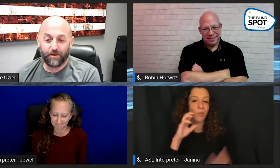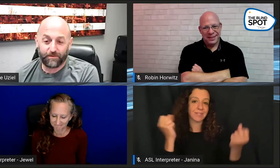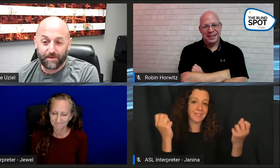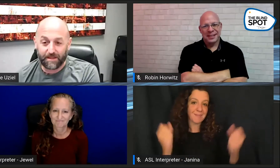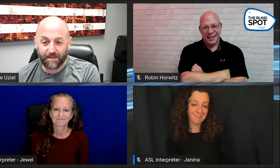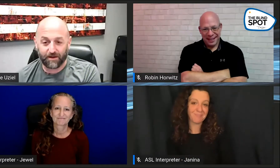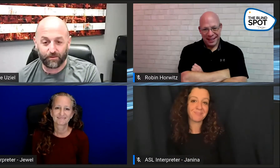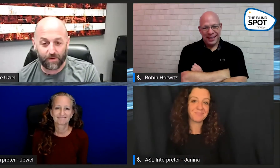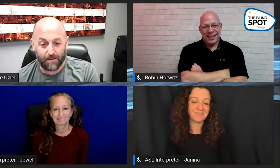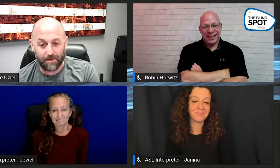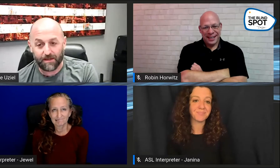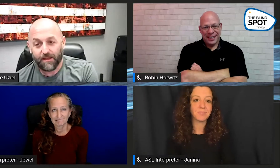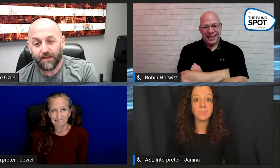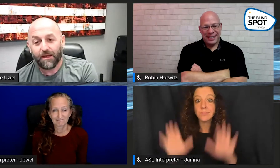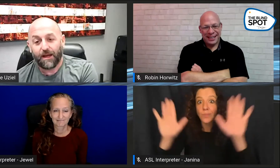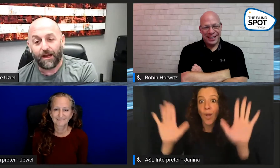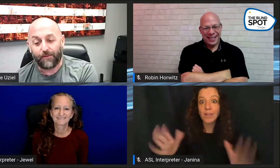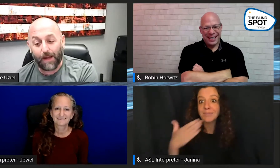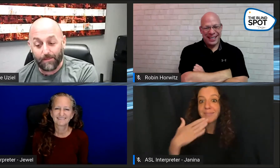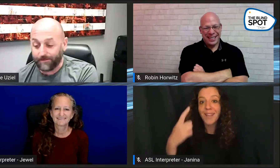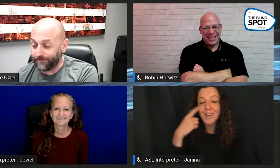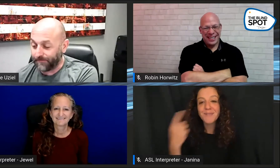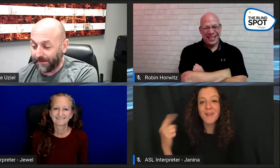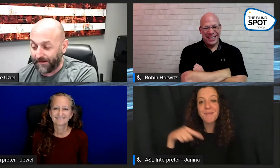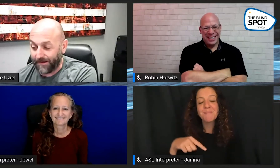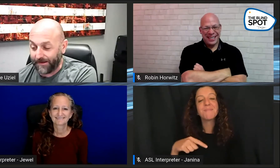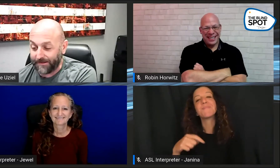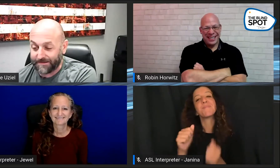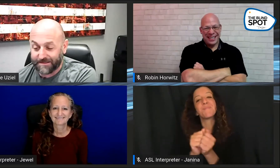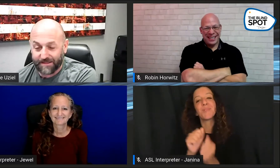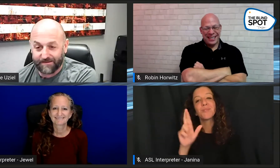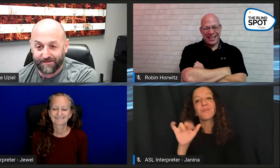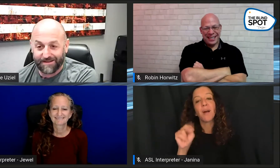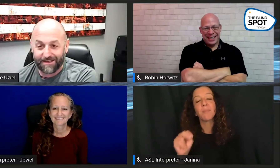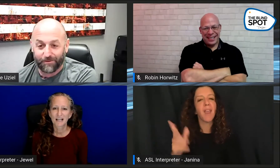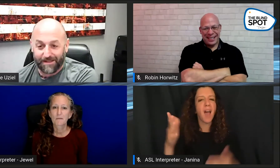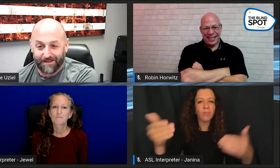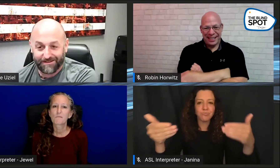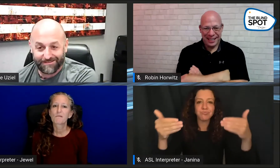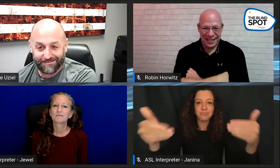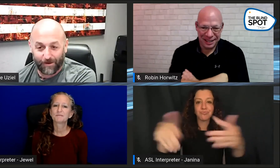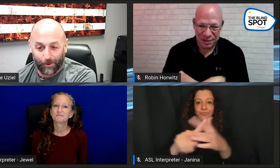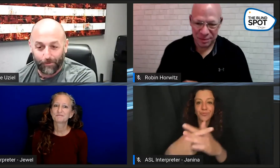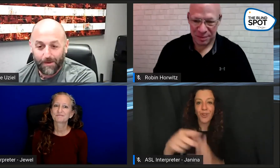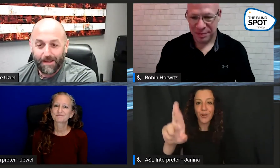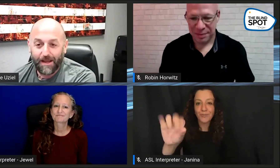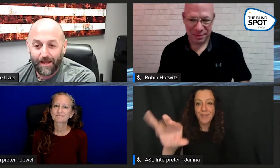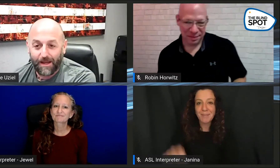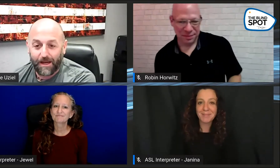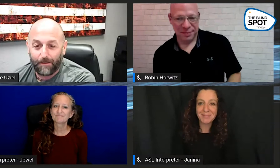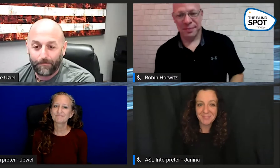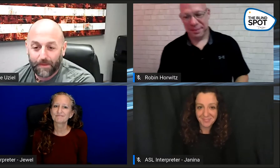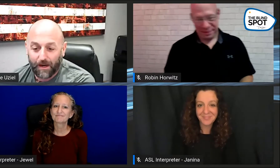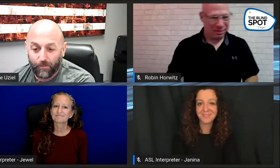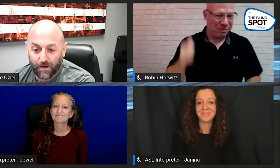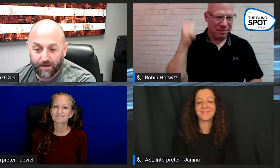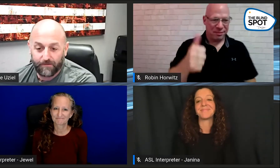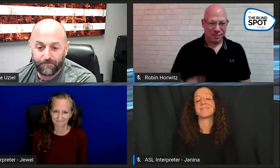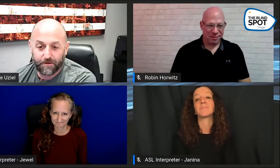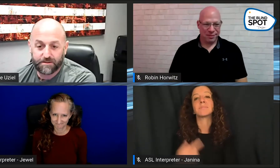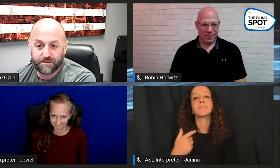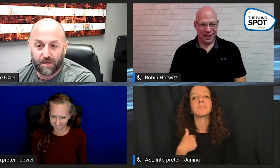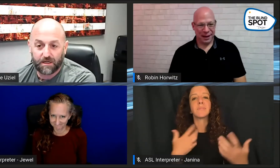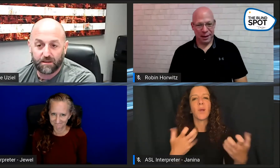you both for being here with Robin. Robin, let's get into the nitty gritty. So I want